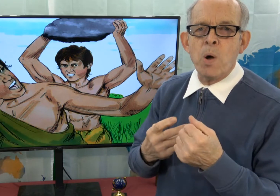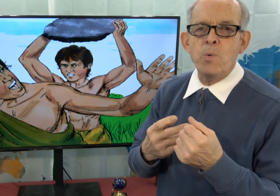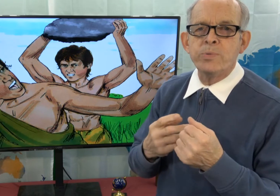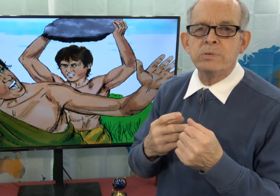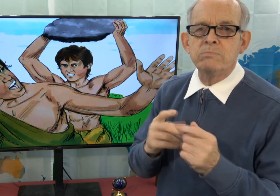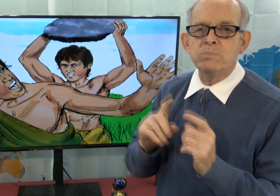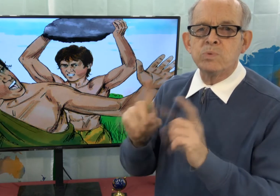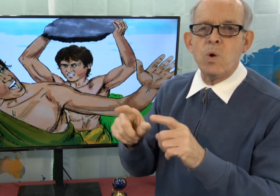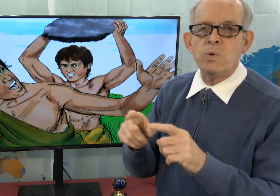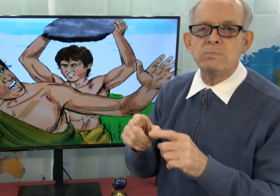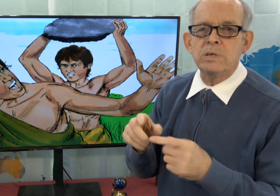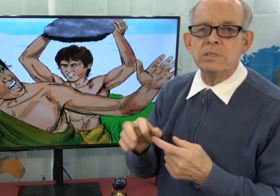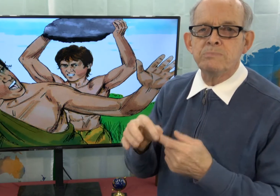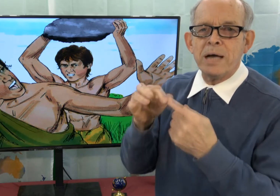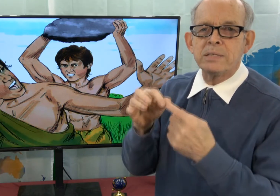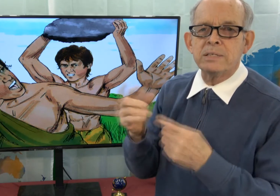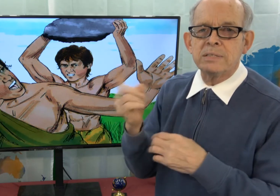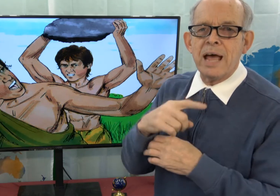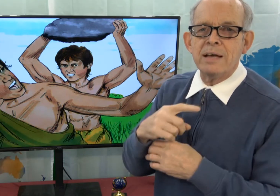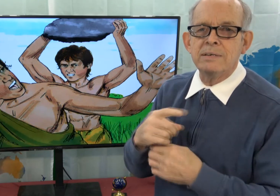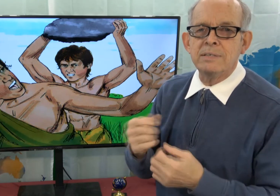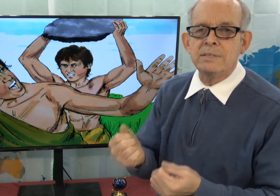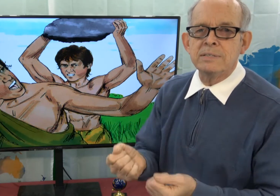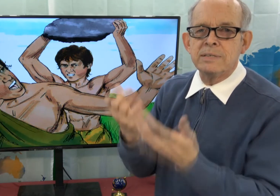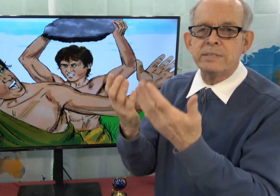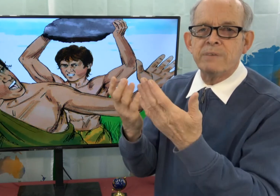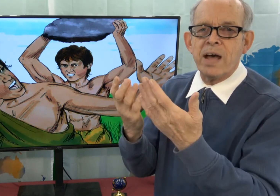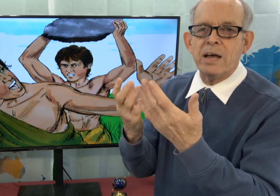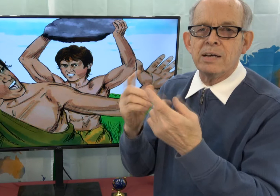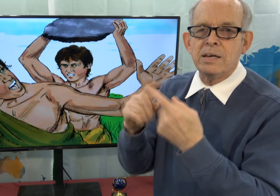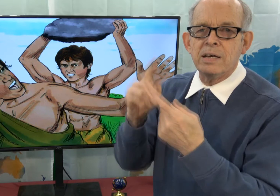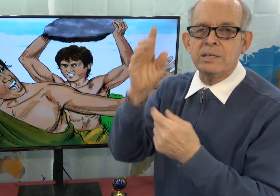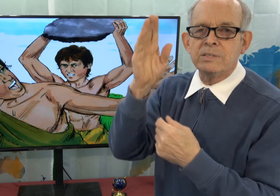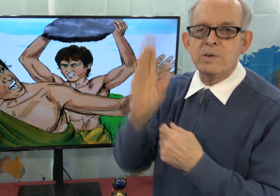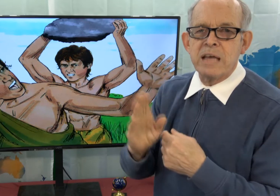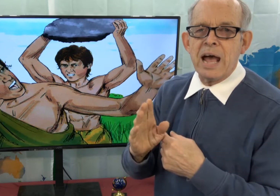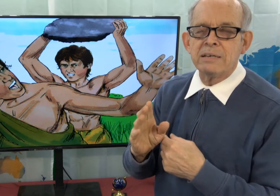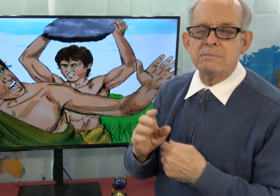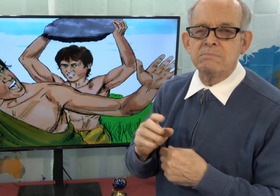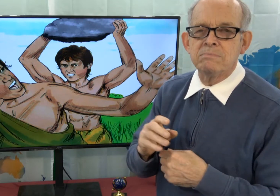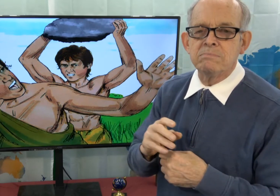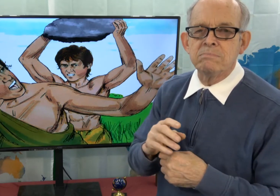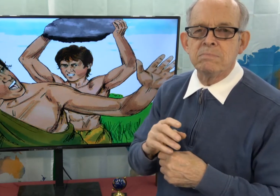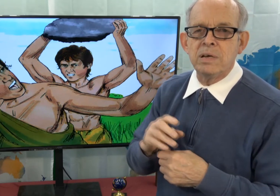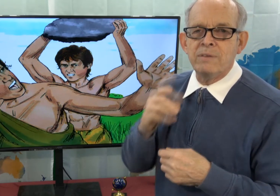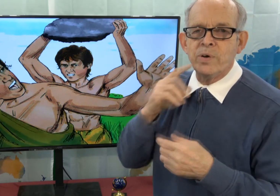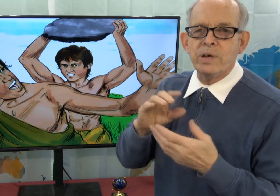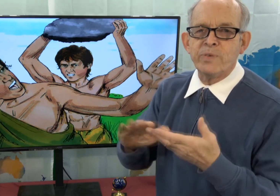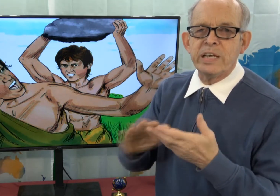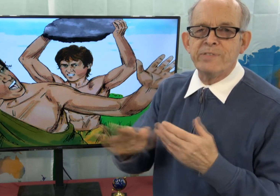Both go but to die, justified to God for forgiveness